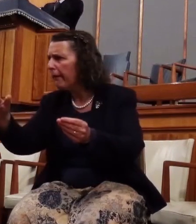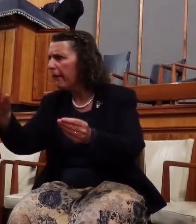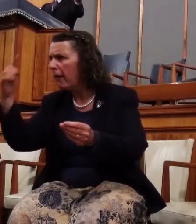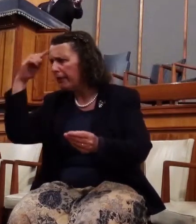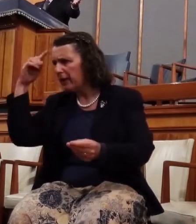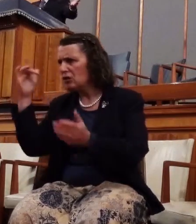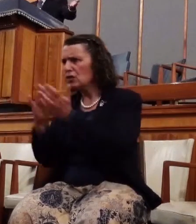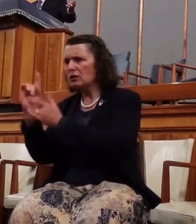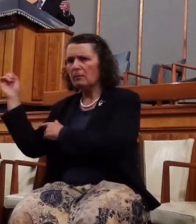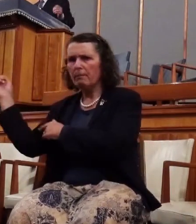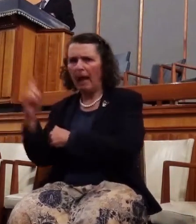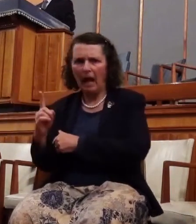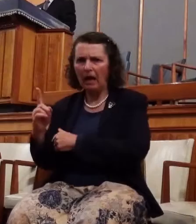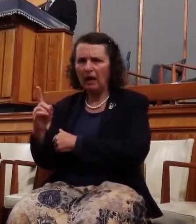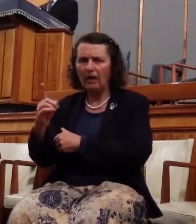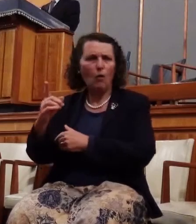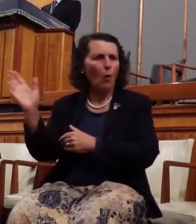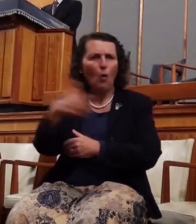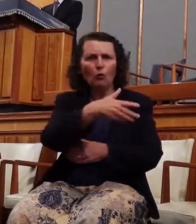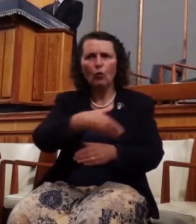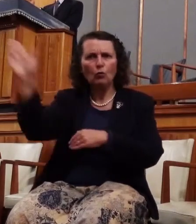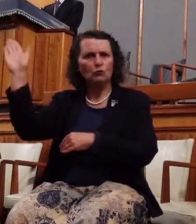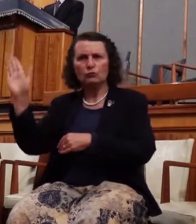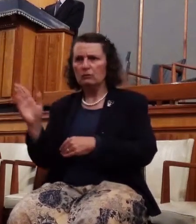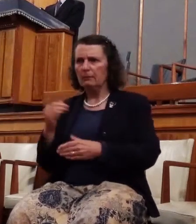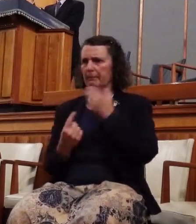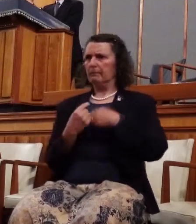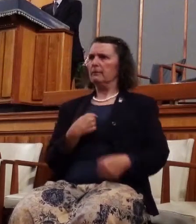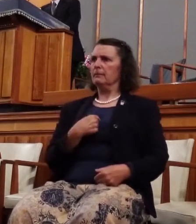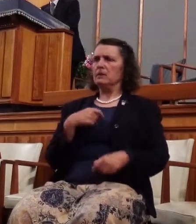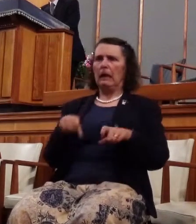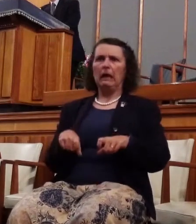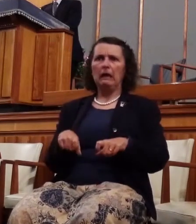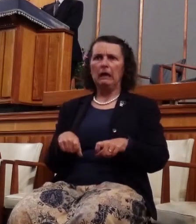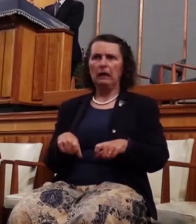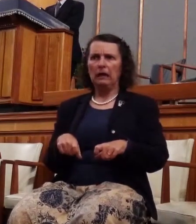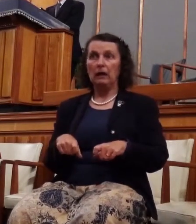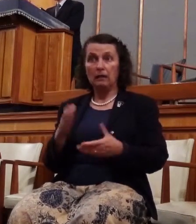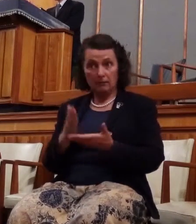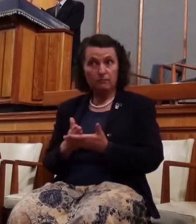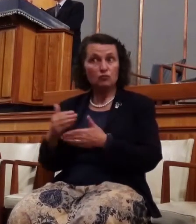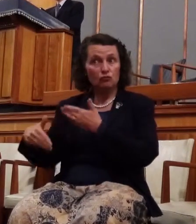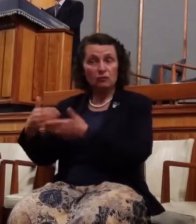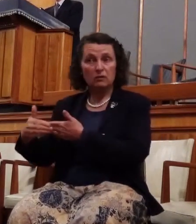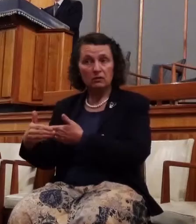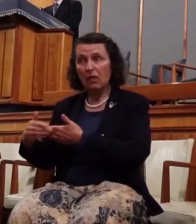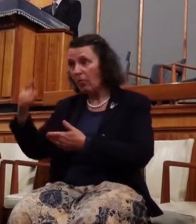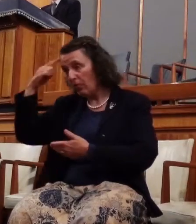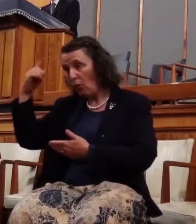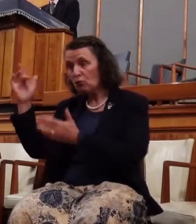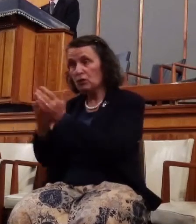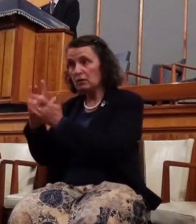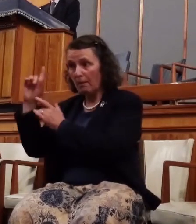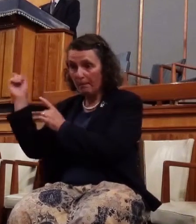everyone except him. And when he went out, and this is a true story, when he went out from